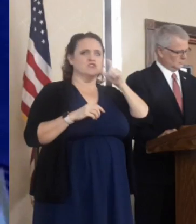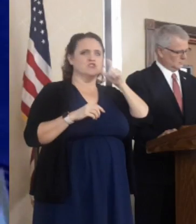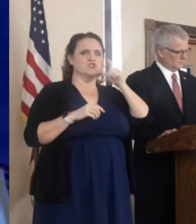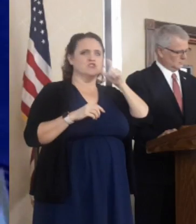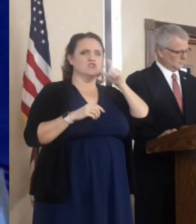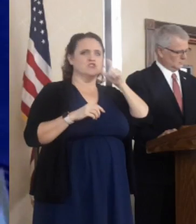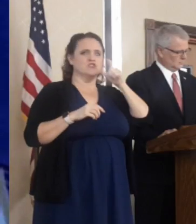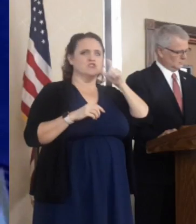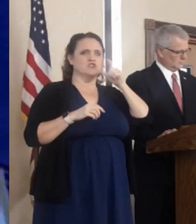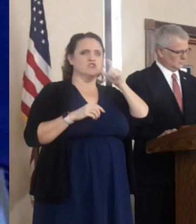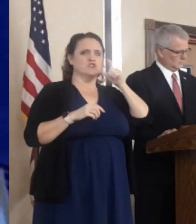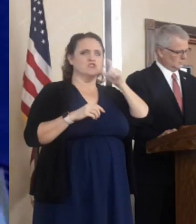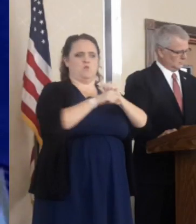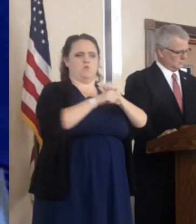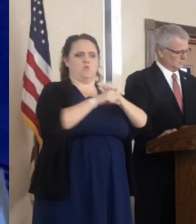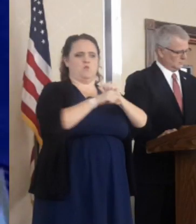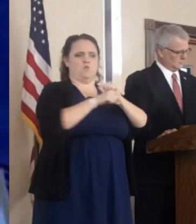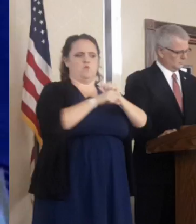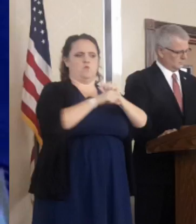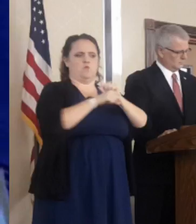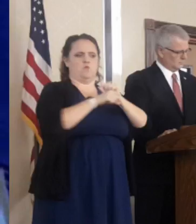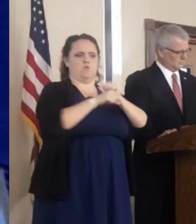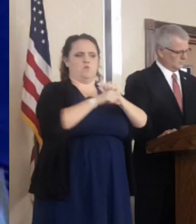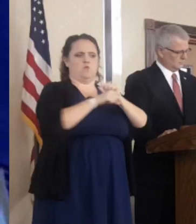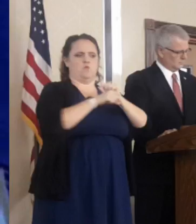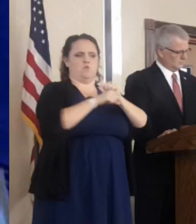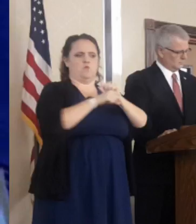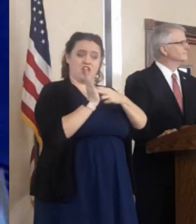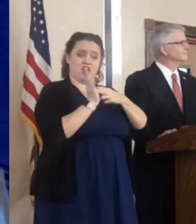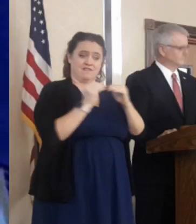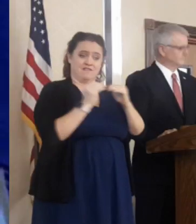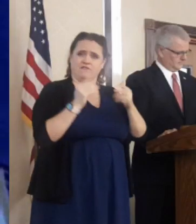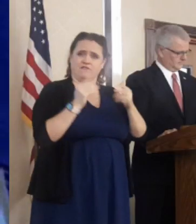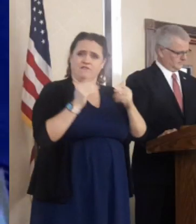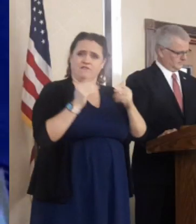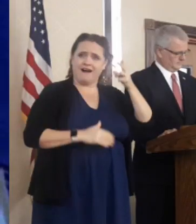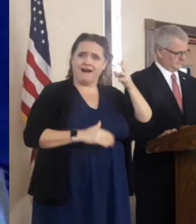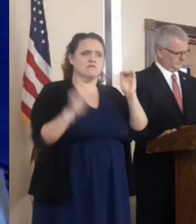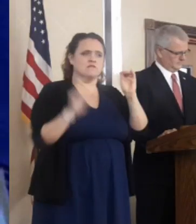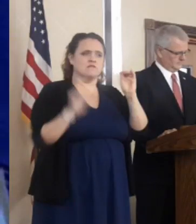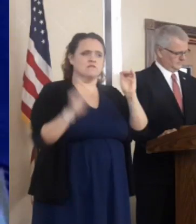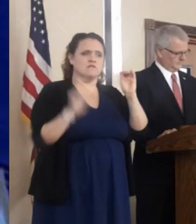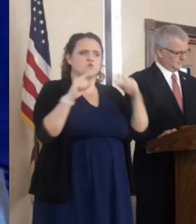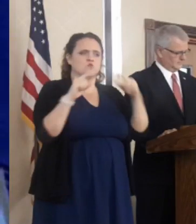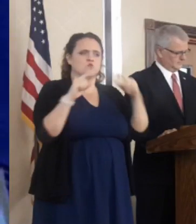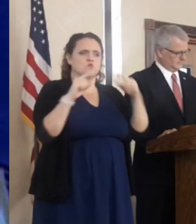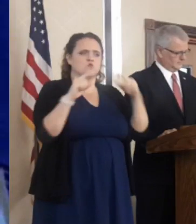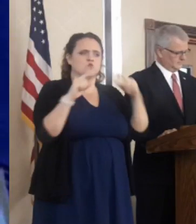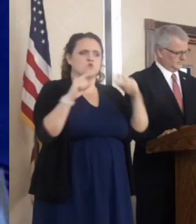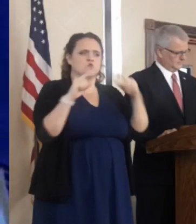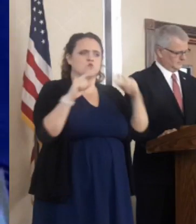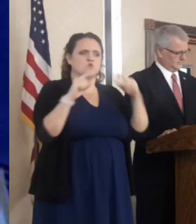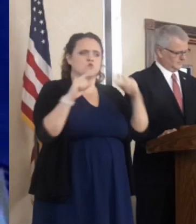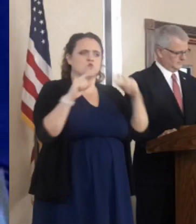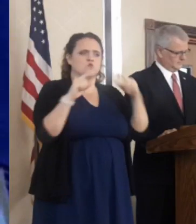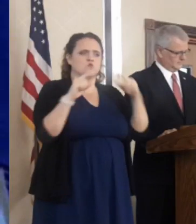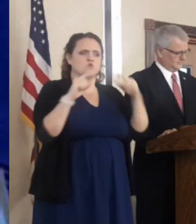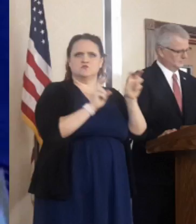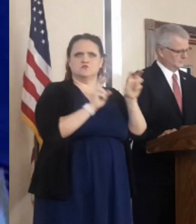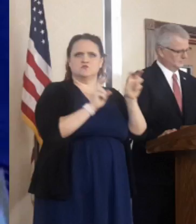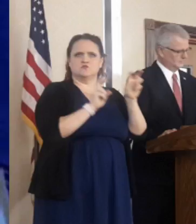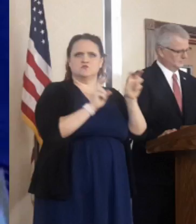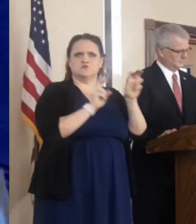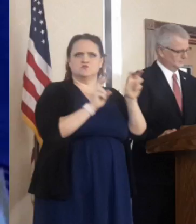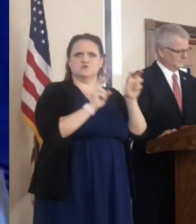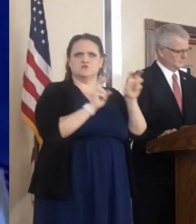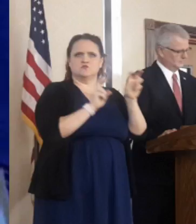is very, very high. There are not going to be conflict of interest issues. I think there are 19 people on this committee or something of